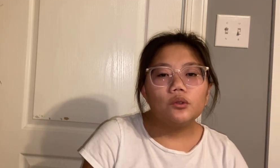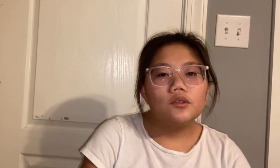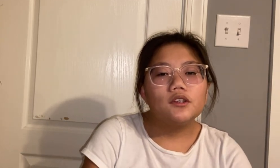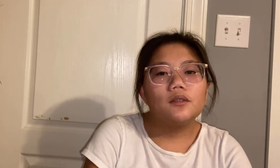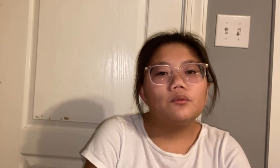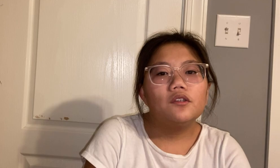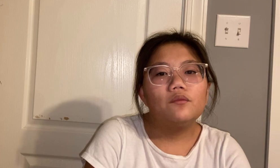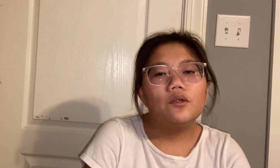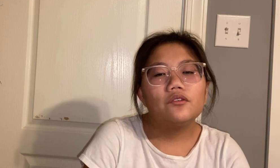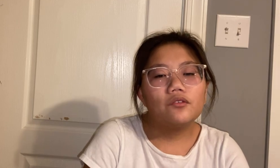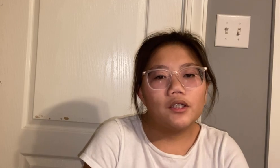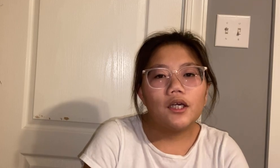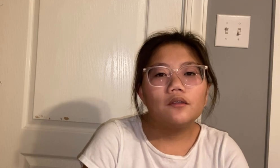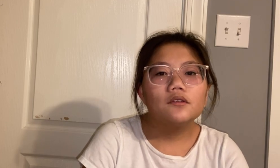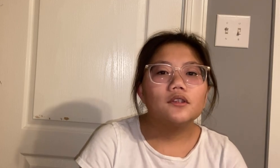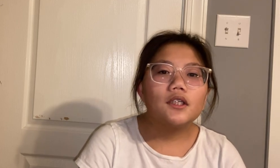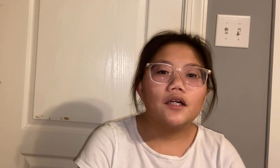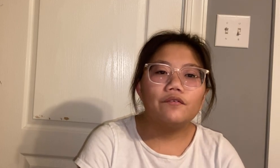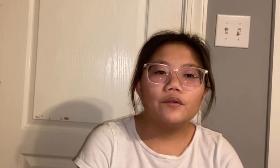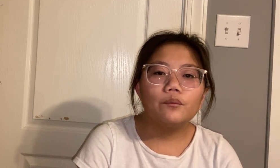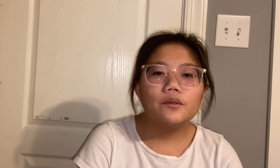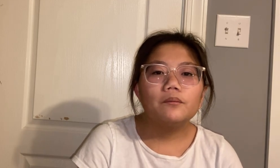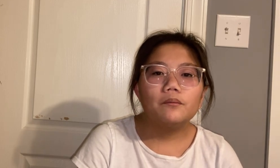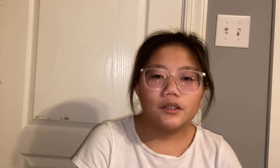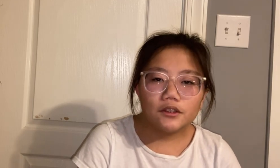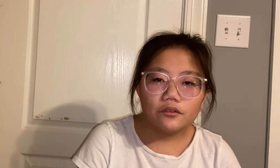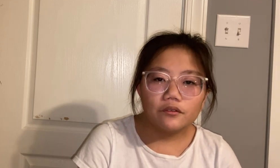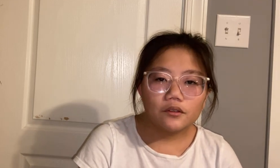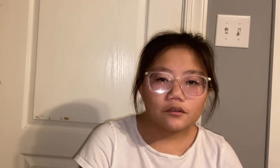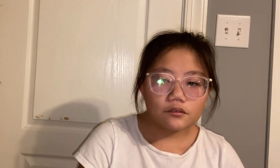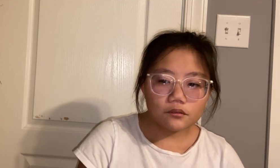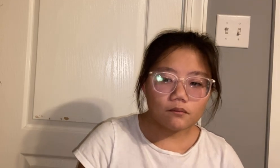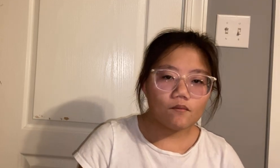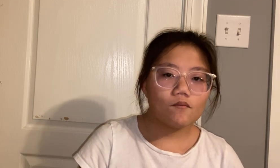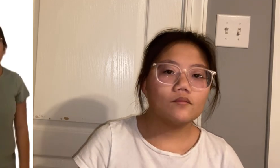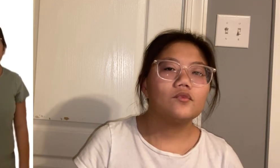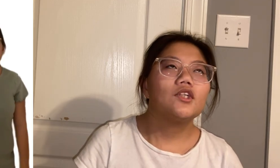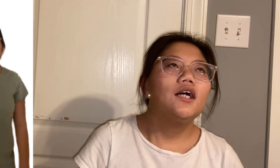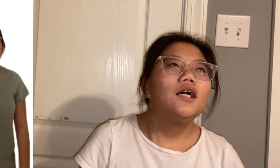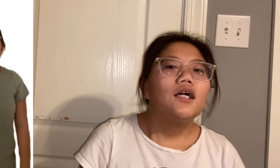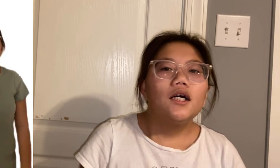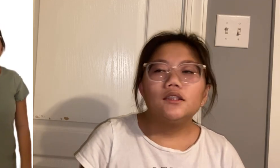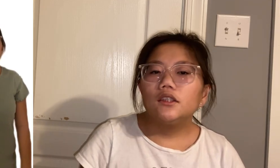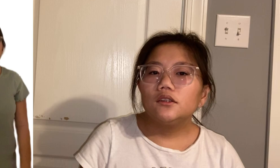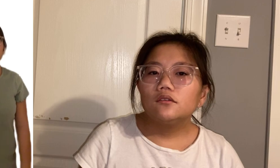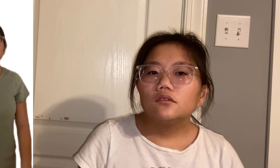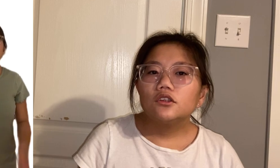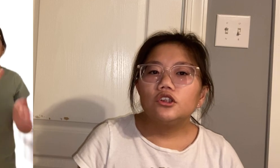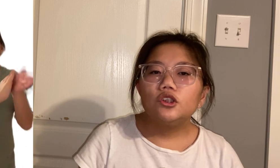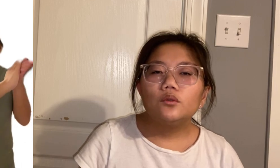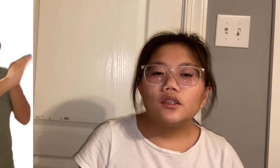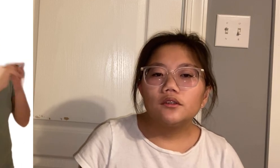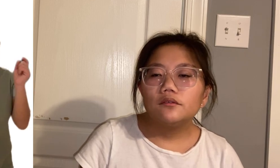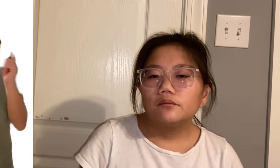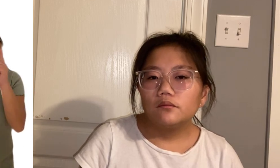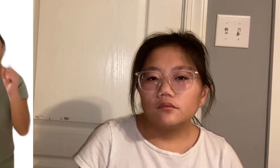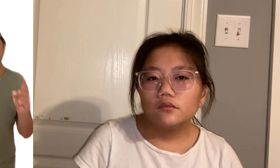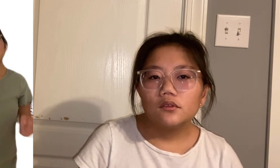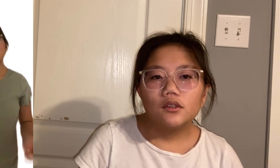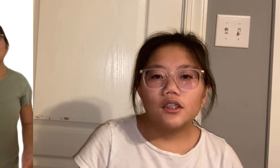you an example of one right now that i have filmed myself and then you can yeah